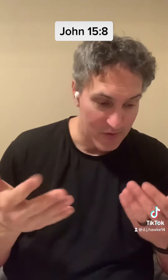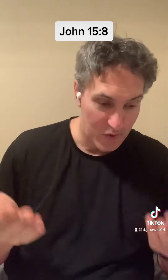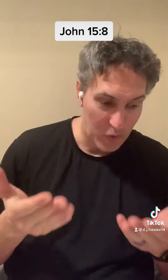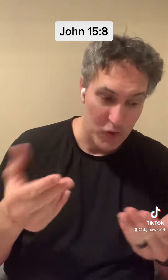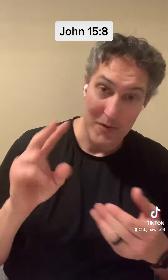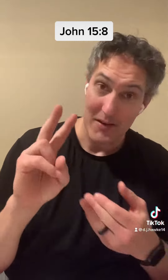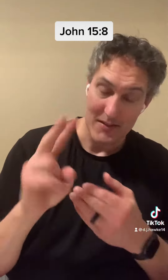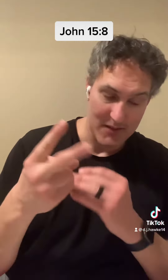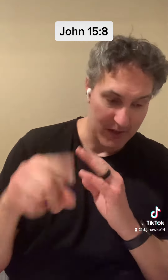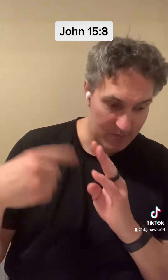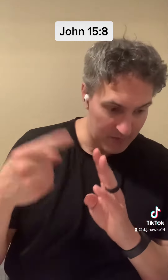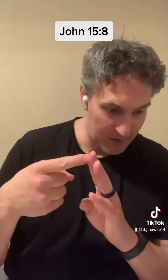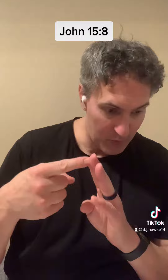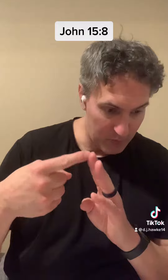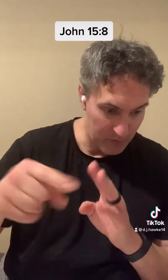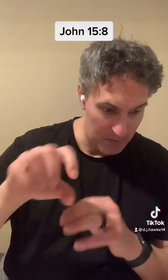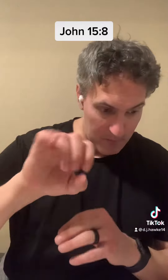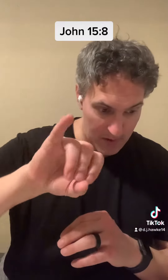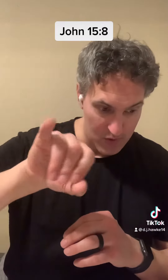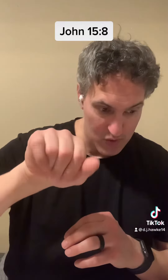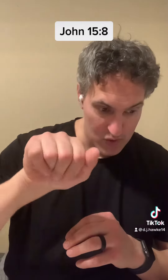use encouragement, second video from